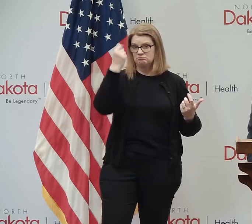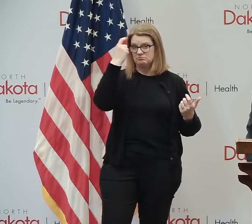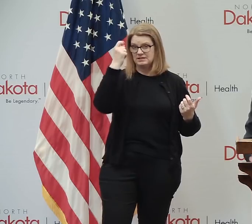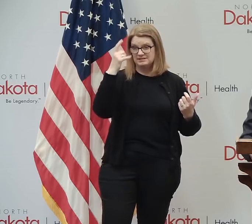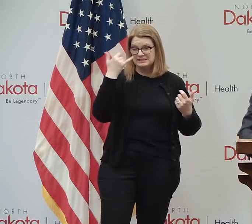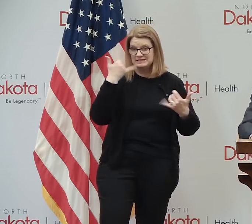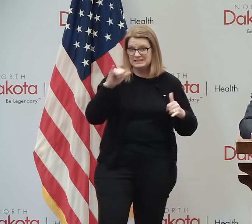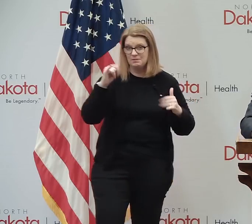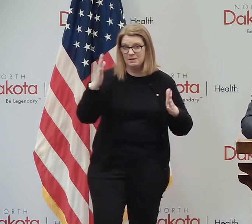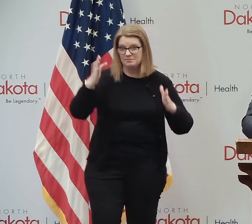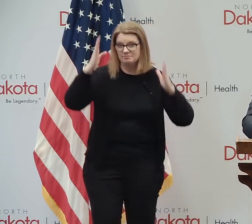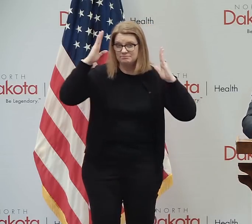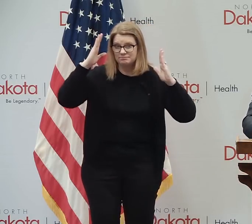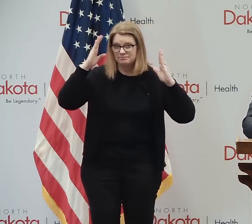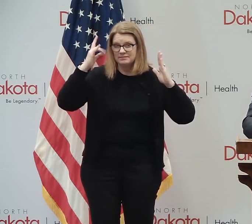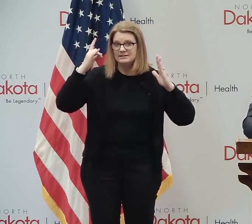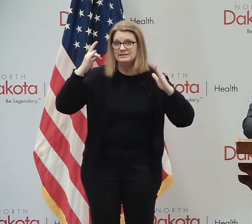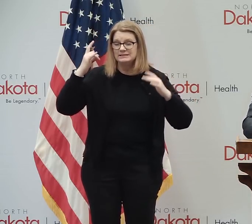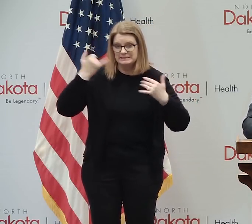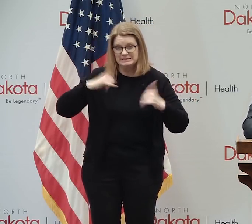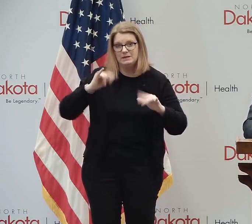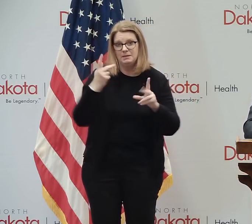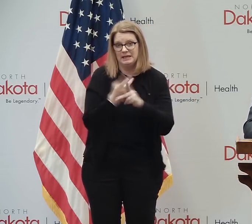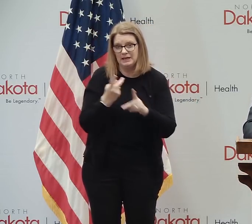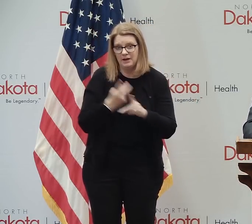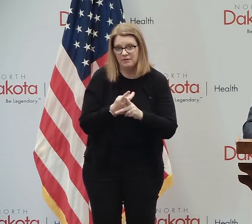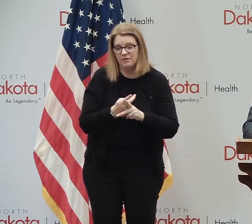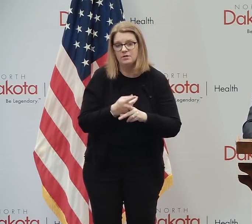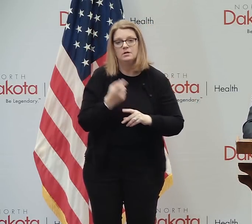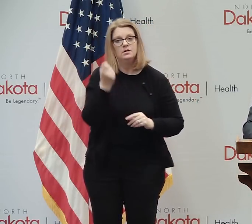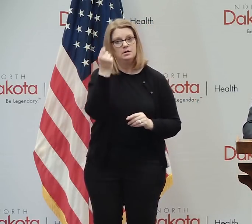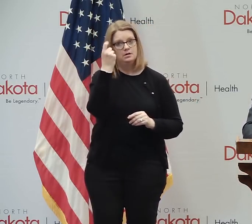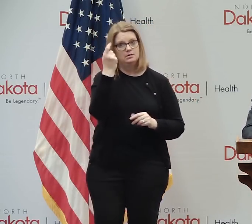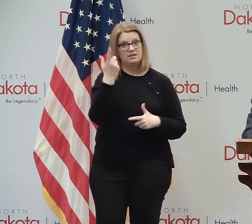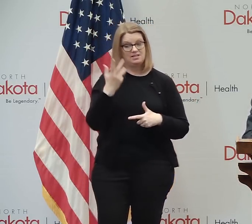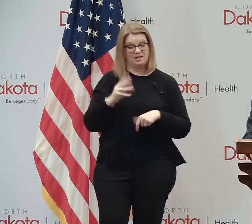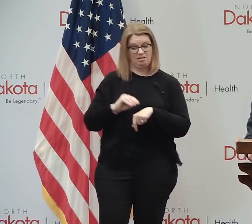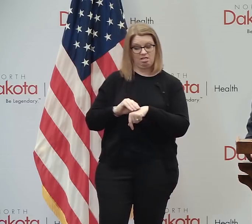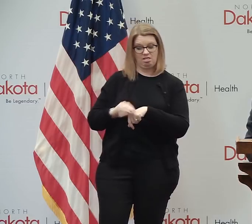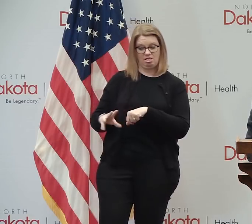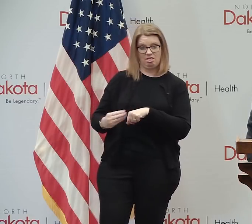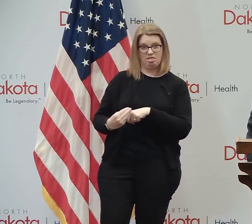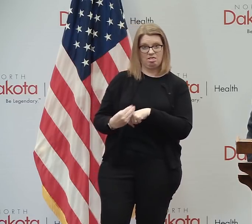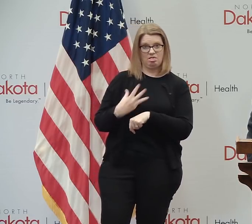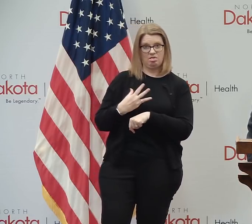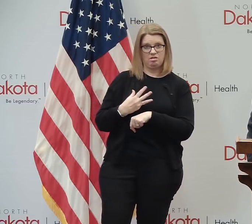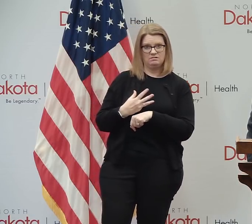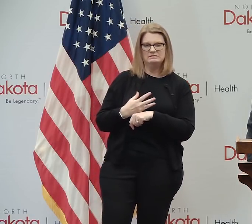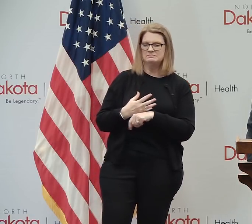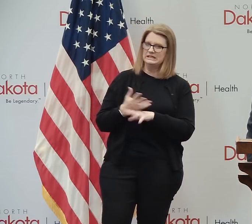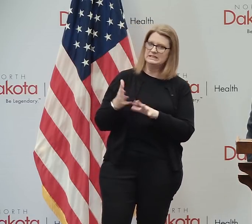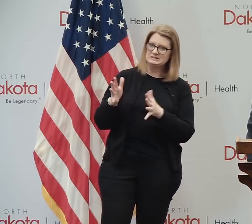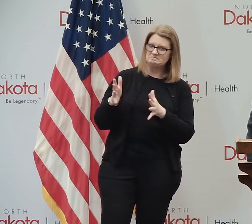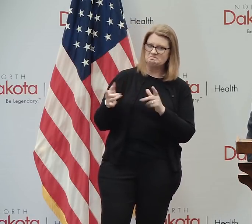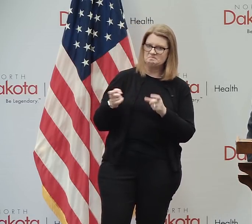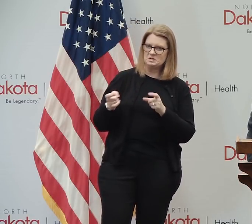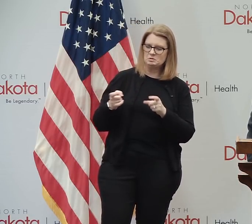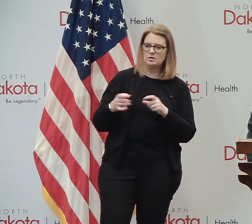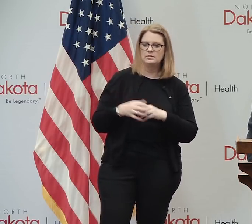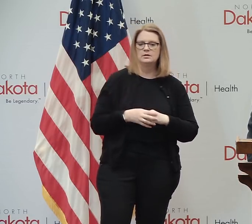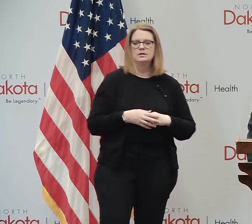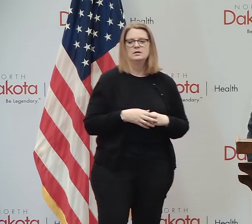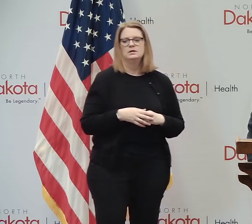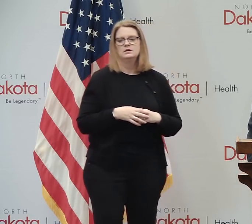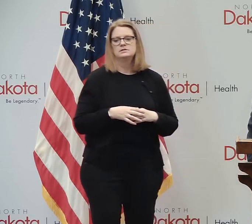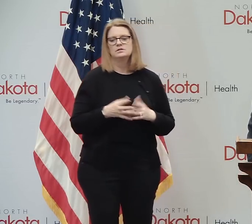alert. We have to be in a heightened risk for exposure, but understanding that transmission is generally controlled. And under the